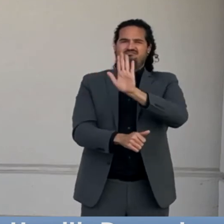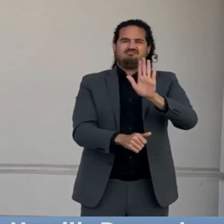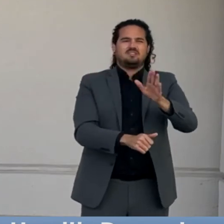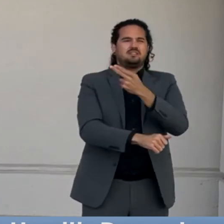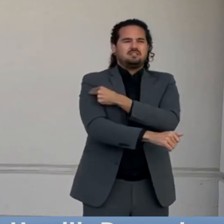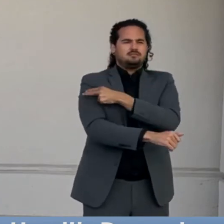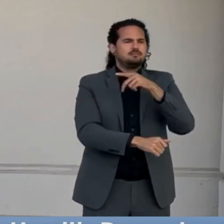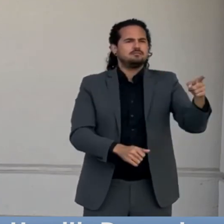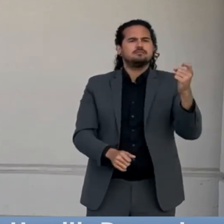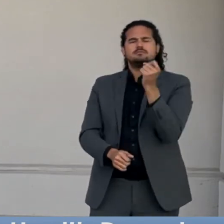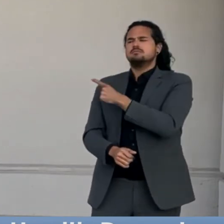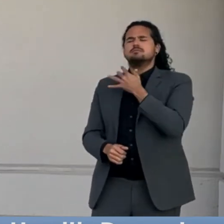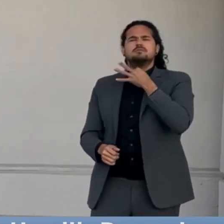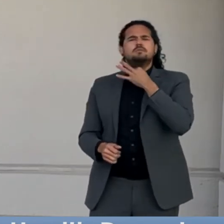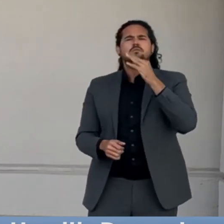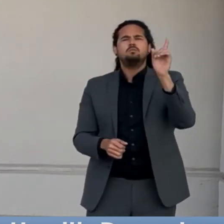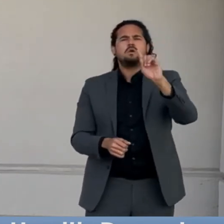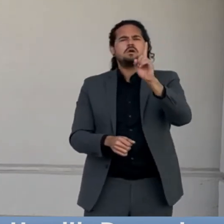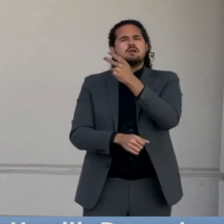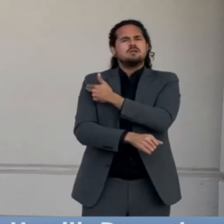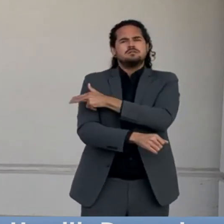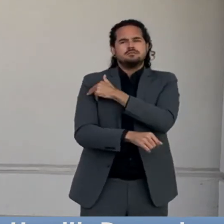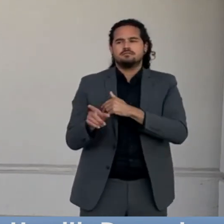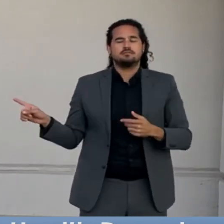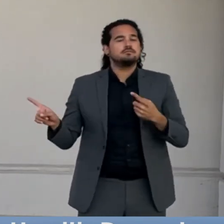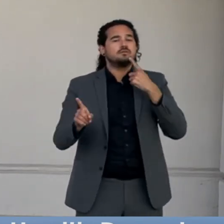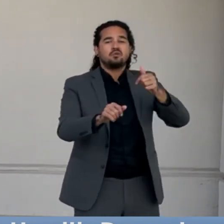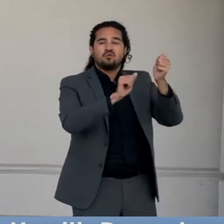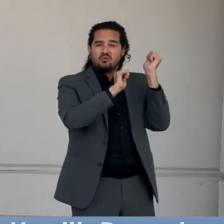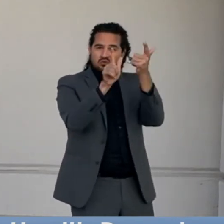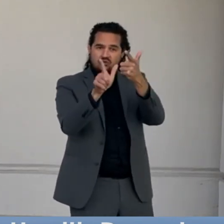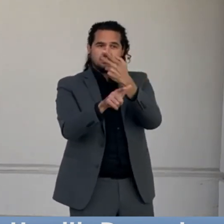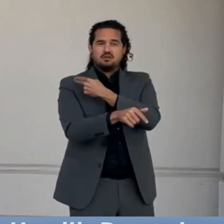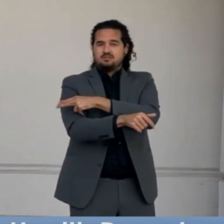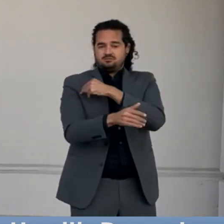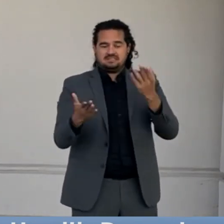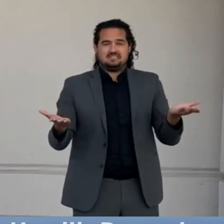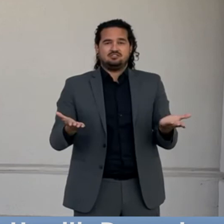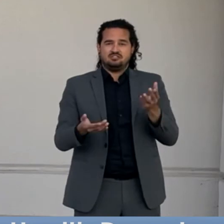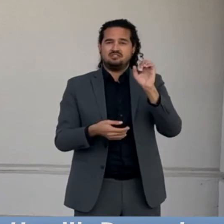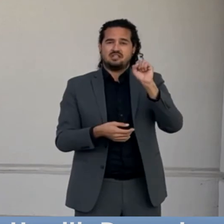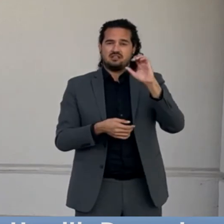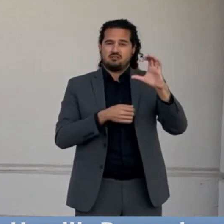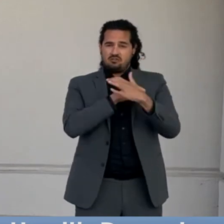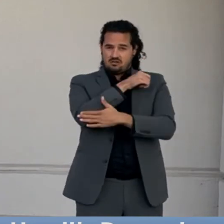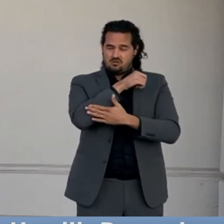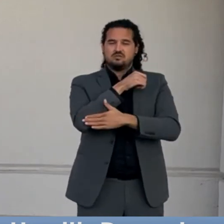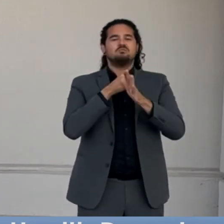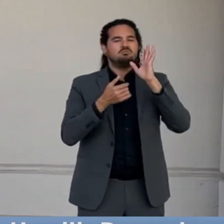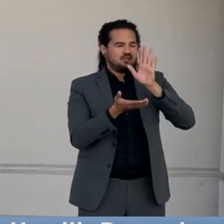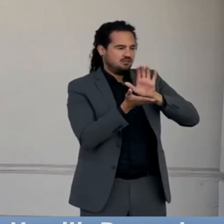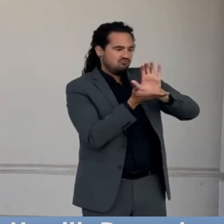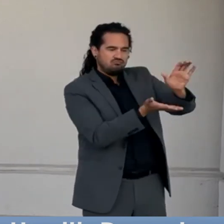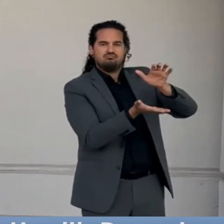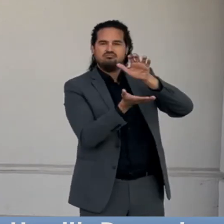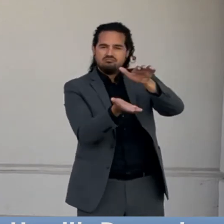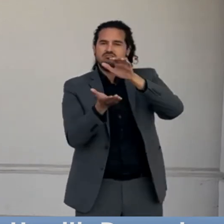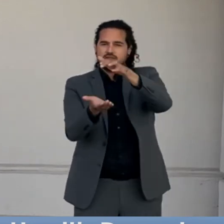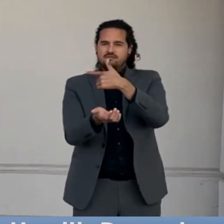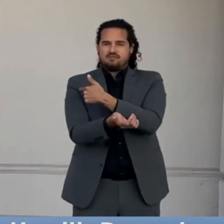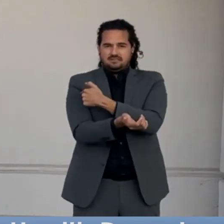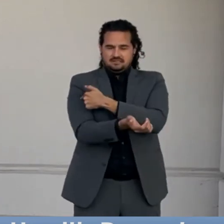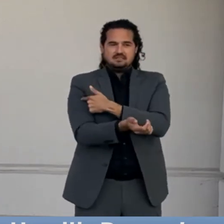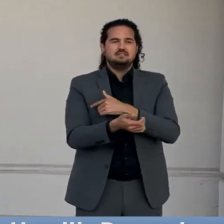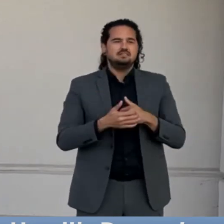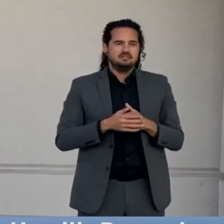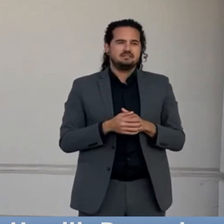facility, sorry. Which hospital? So all hospitals in Santa Clara County will be receiving vaccine. They have all registered with